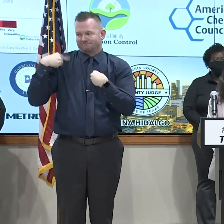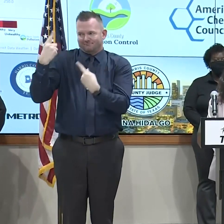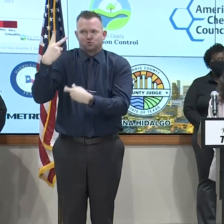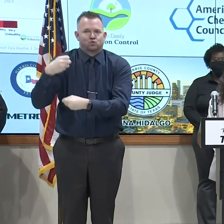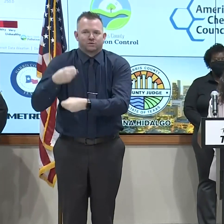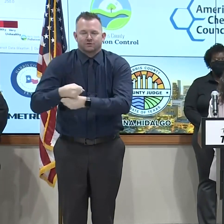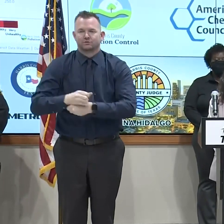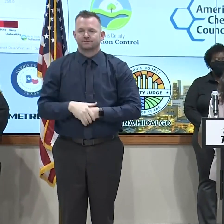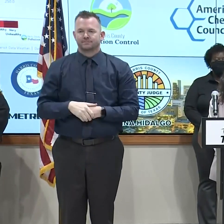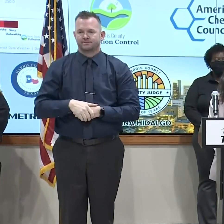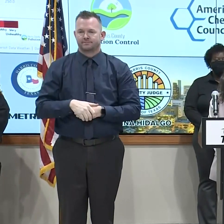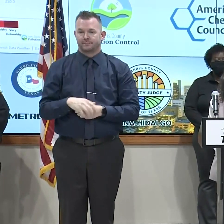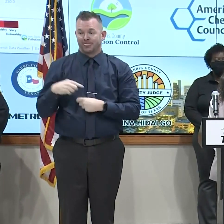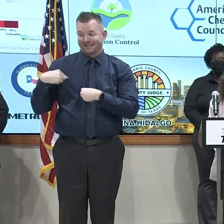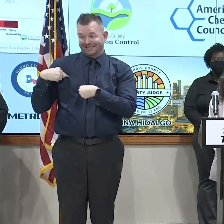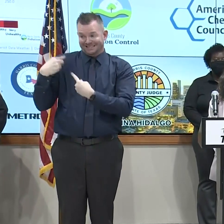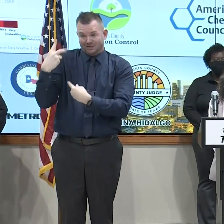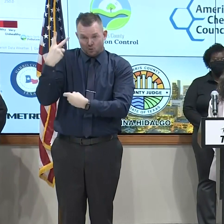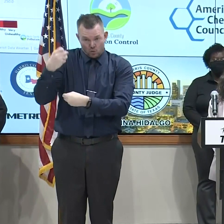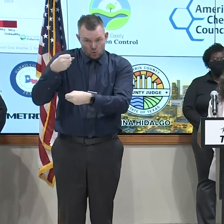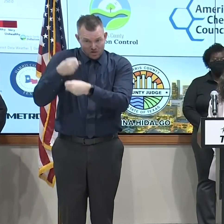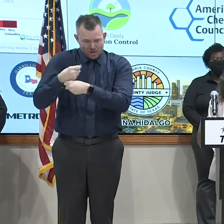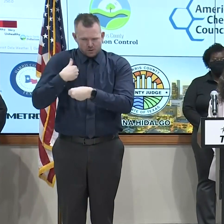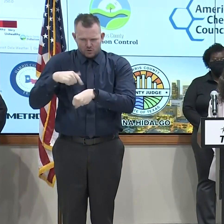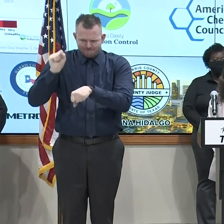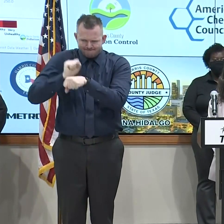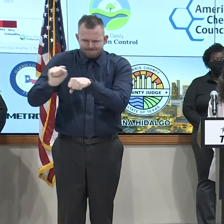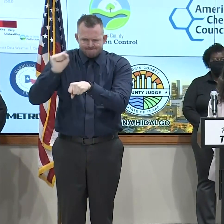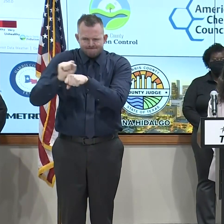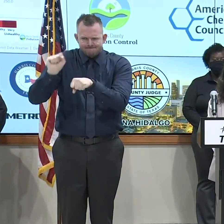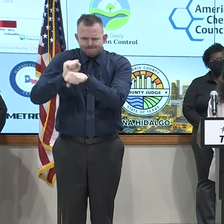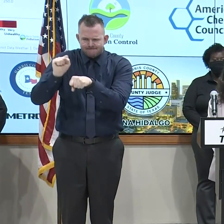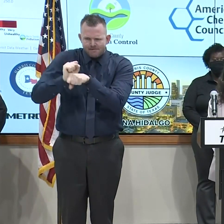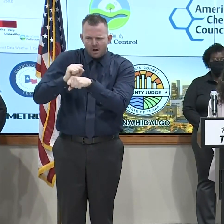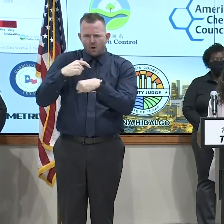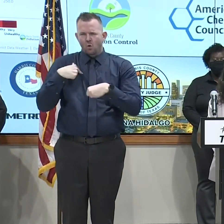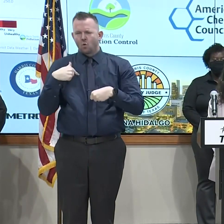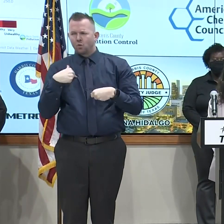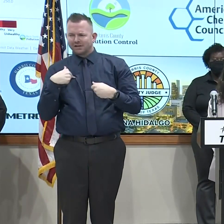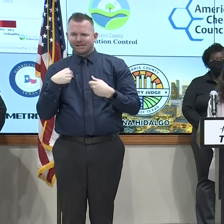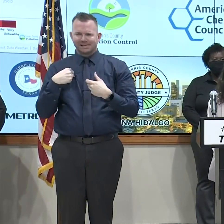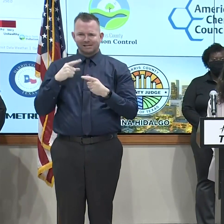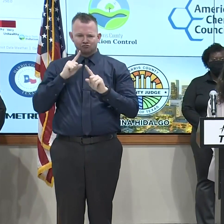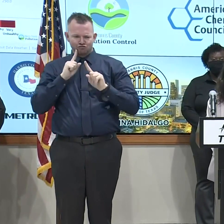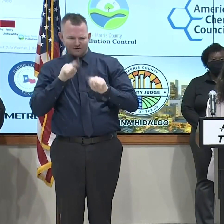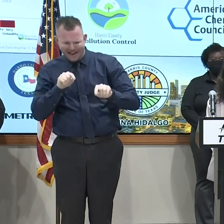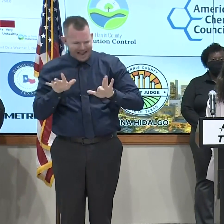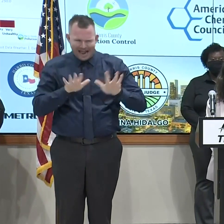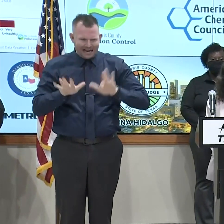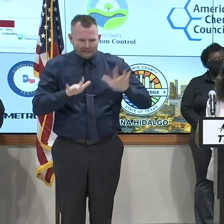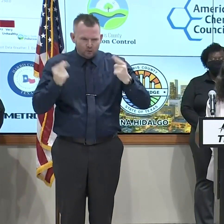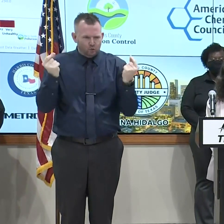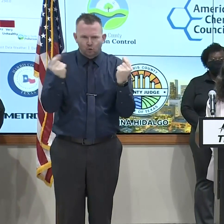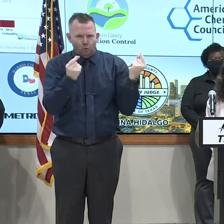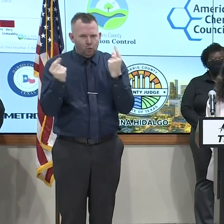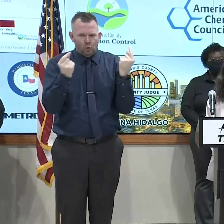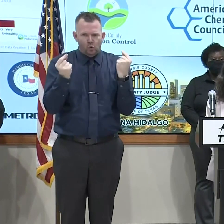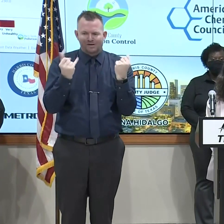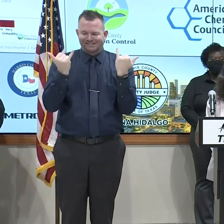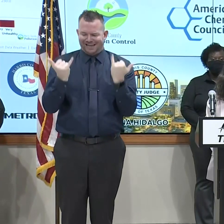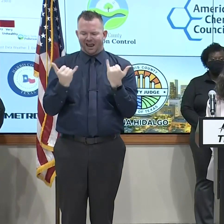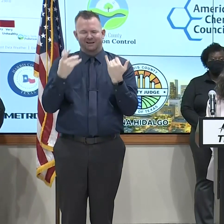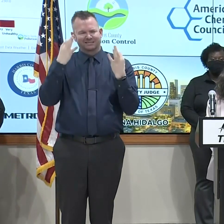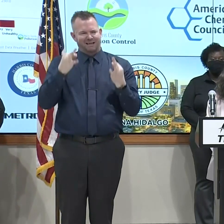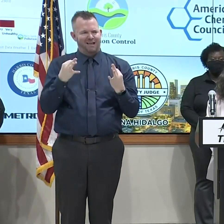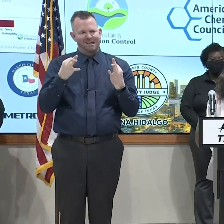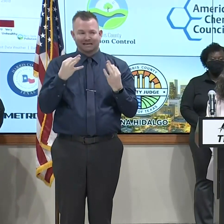Over the past 2 years, we've moved from a reactive posture to a proactive posture on monitoring. So let